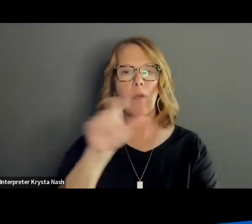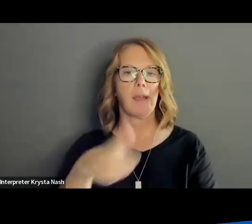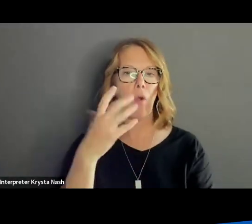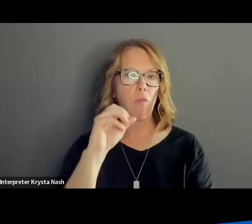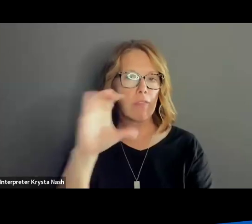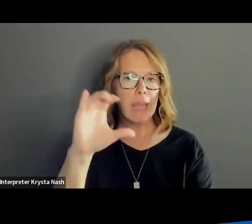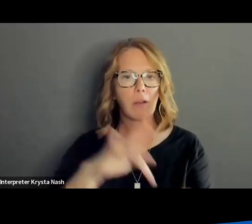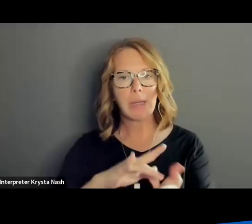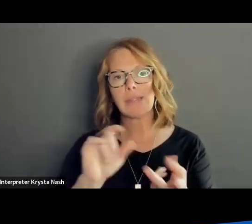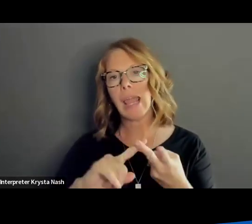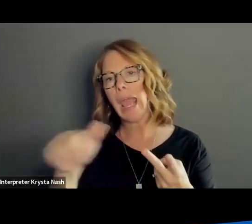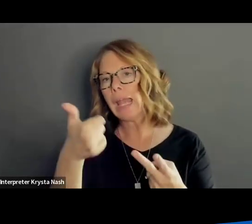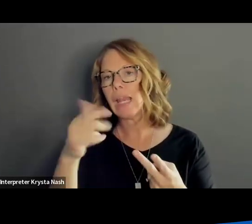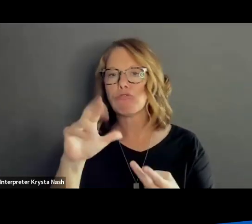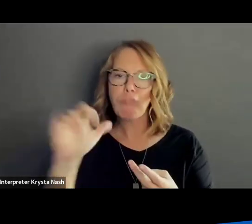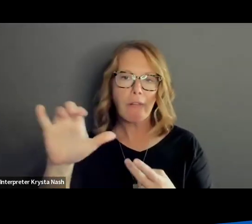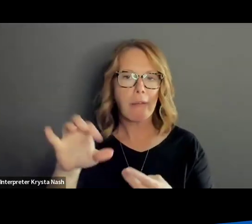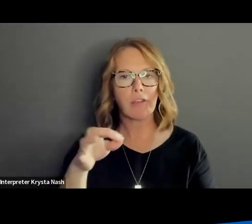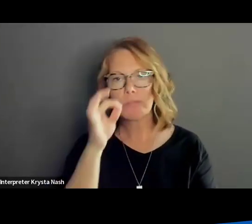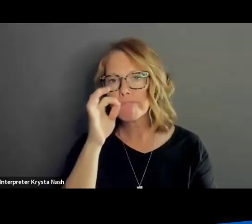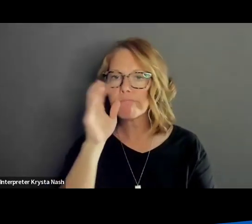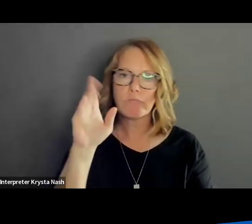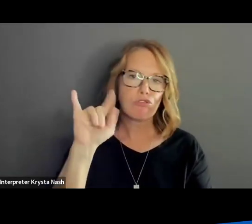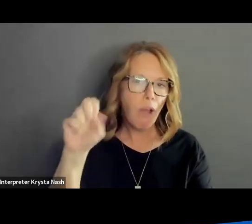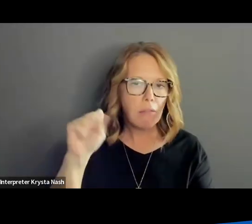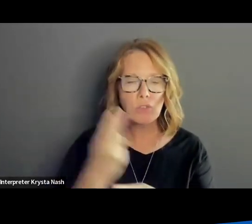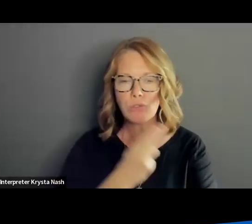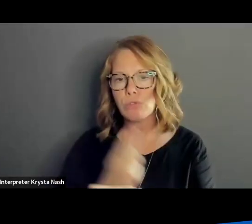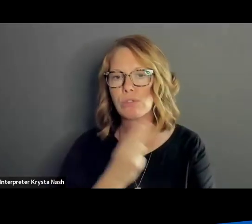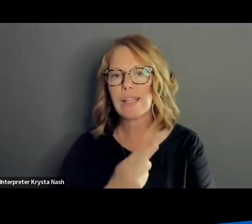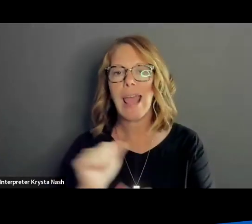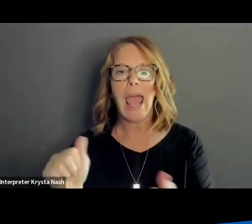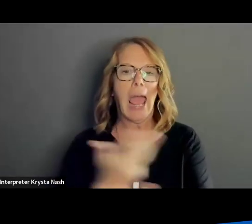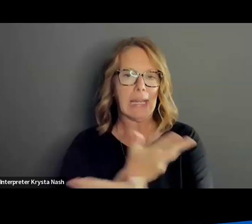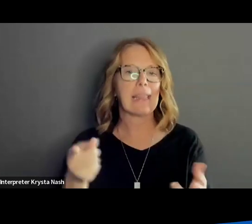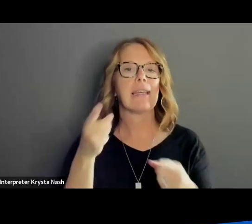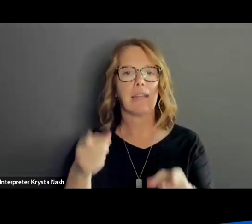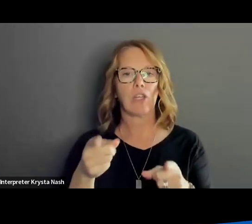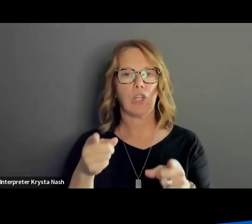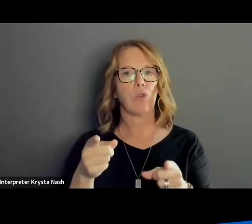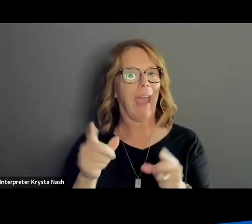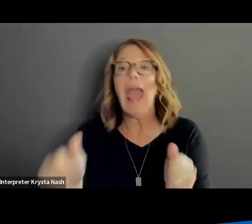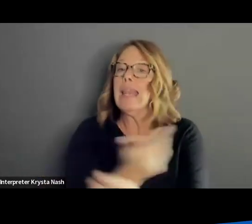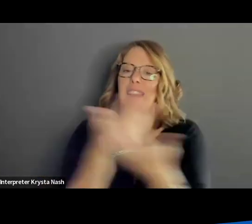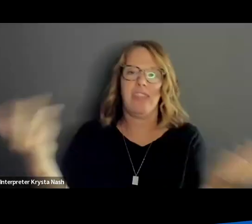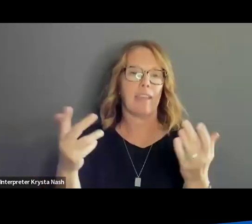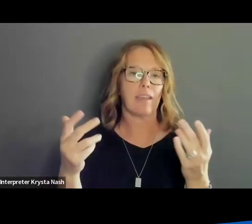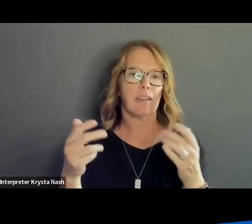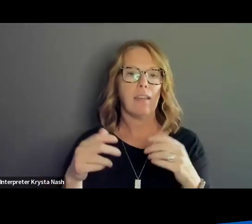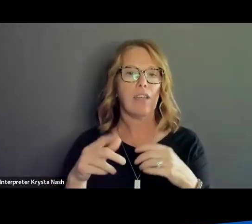any recreational drugs that you're using, anything that you are taking. You really need to have